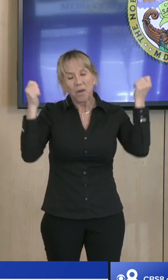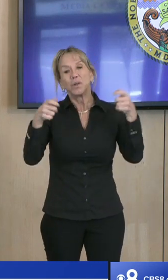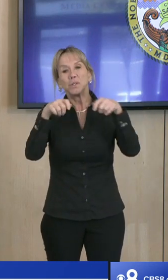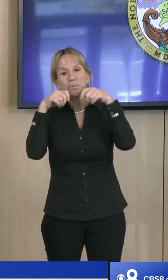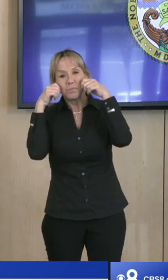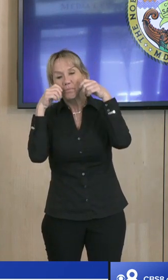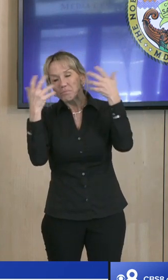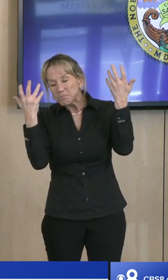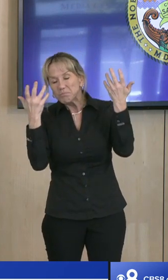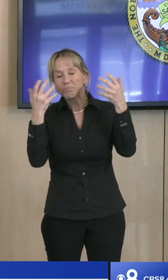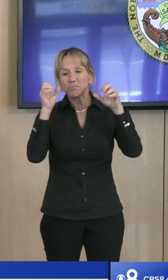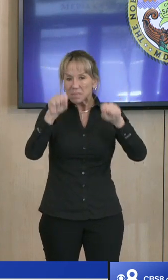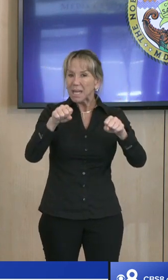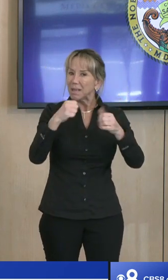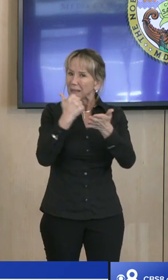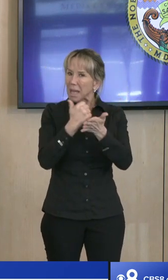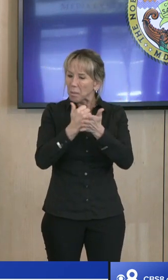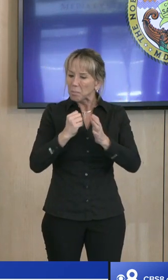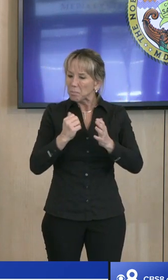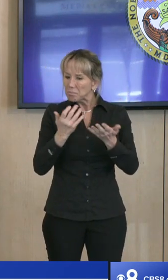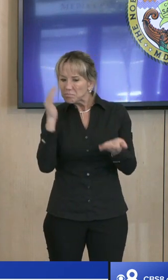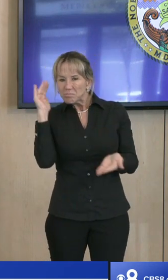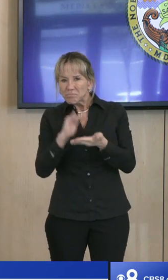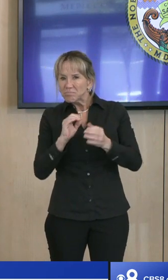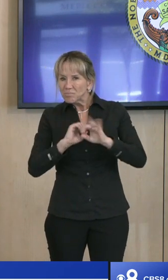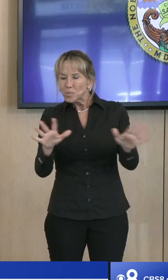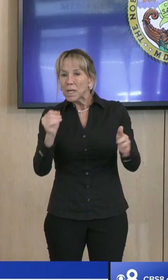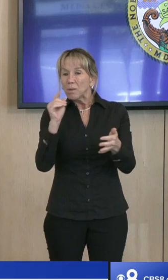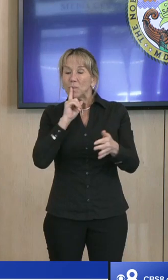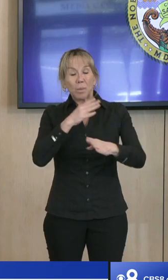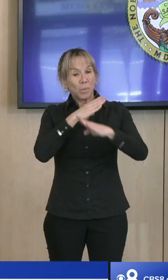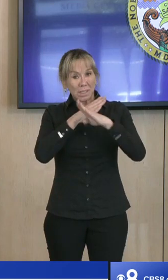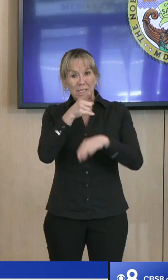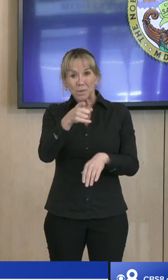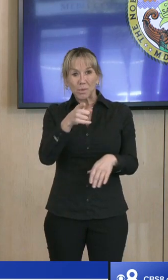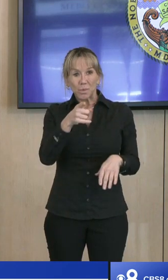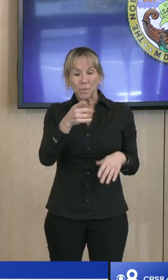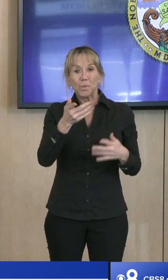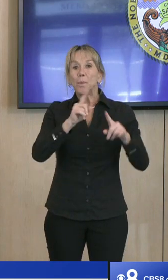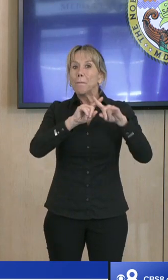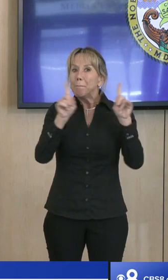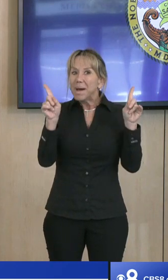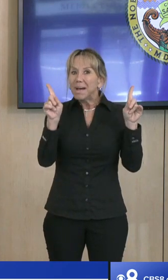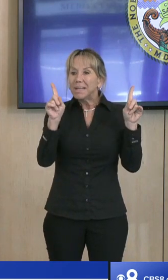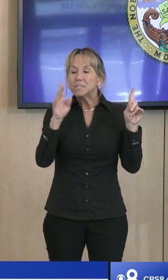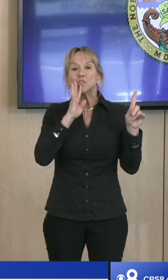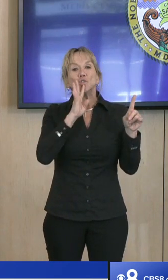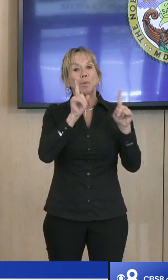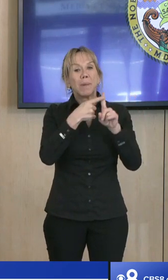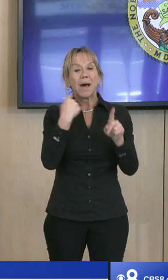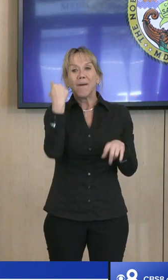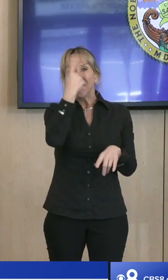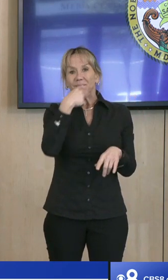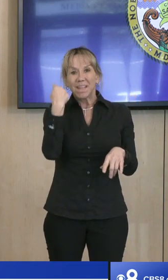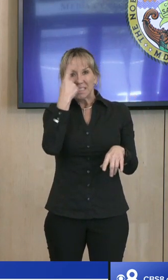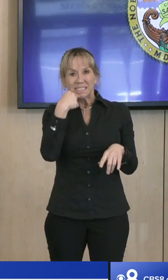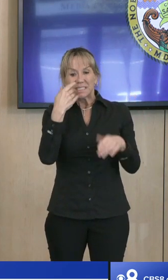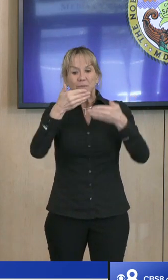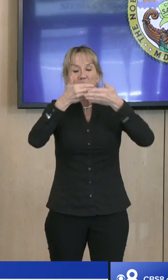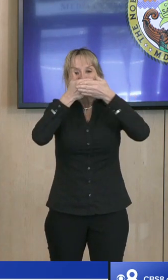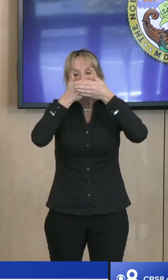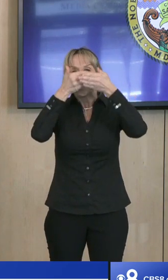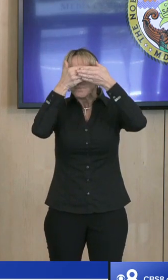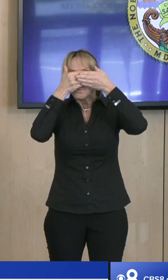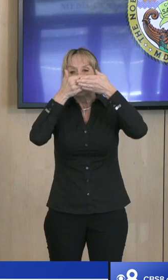spread and can protect you. But one of the most vital points that we can make to the public as it relates to face coverings is that